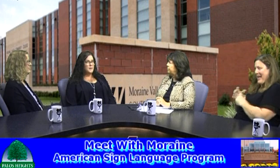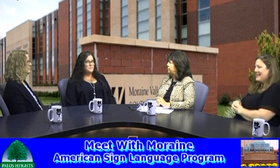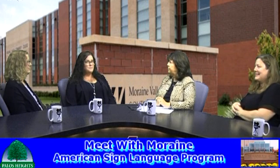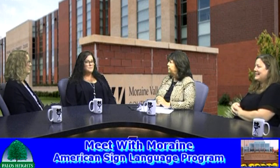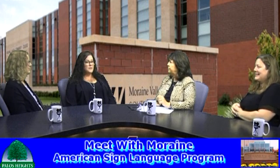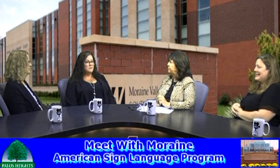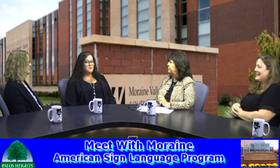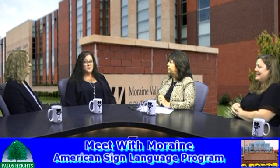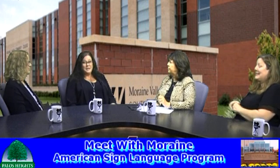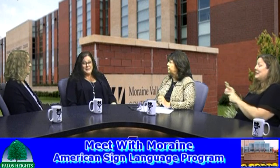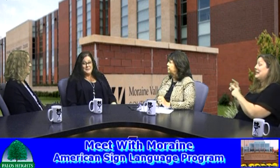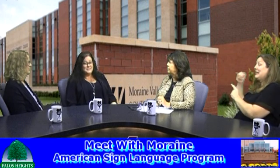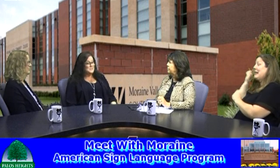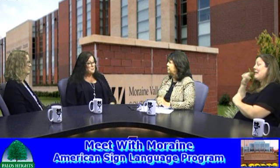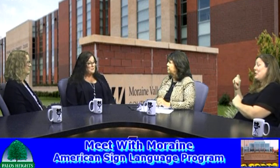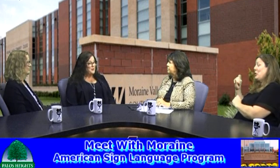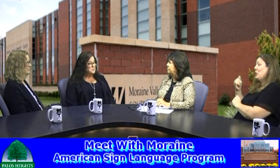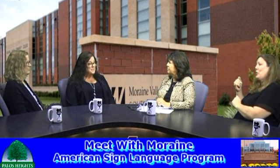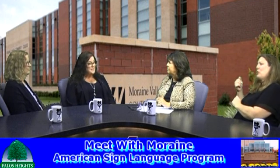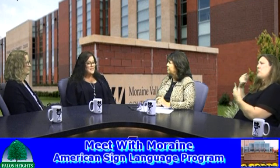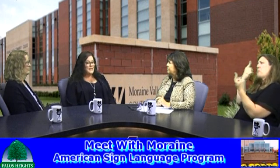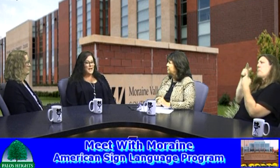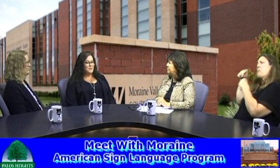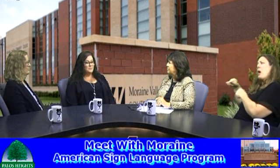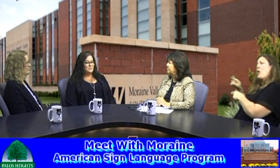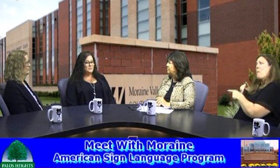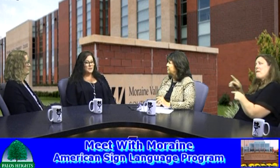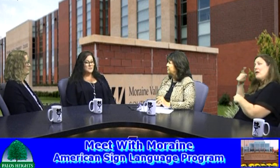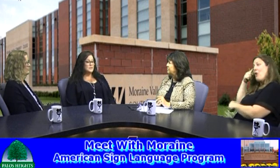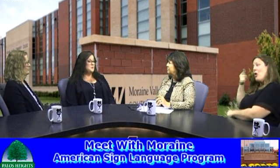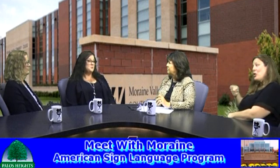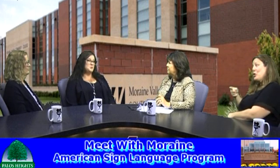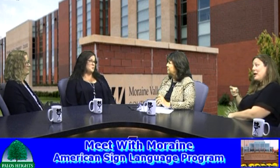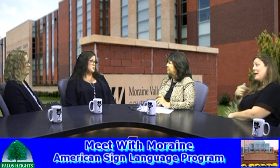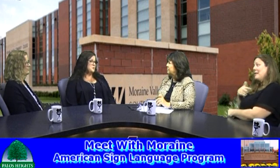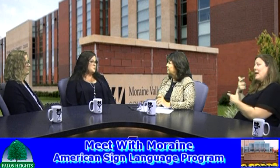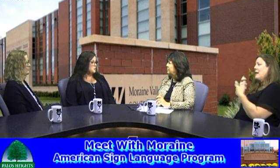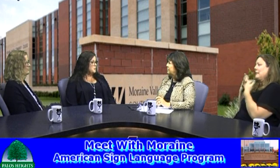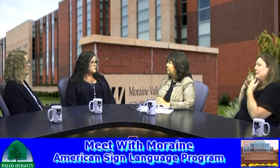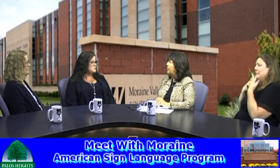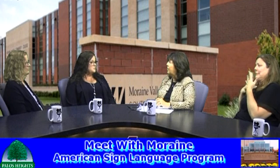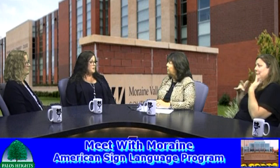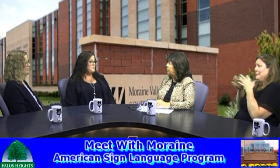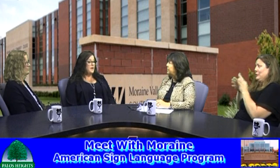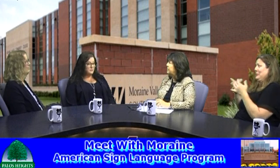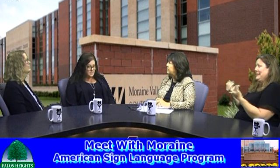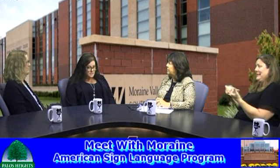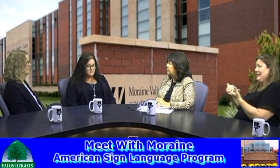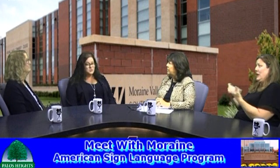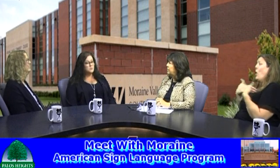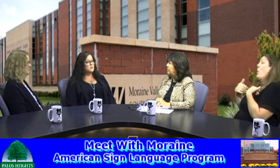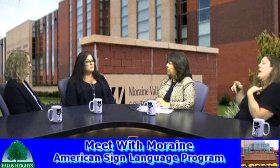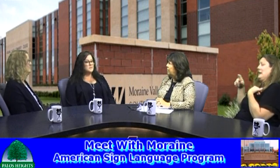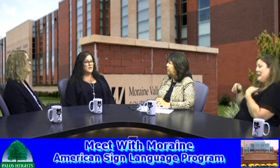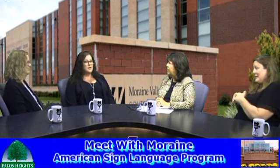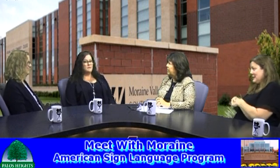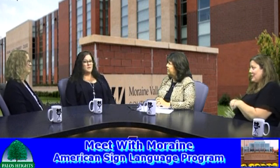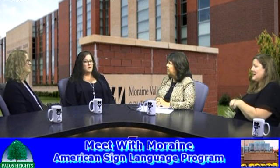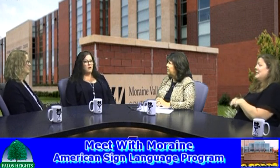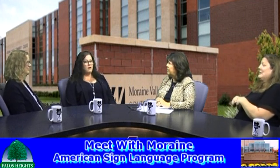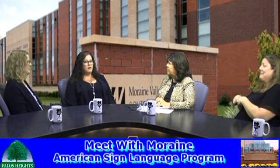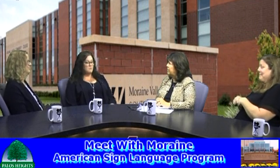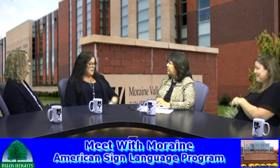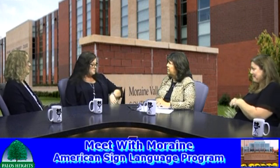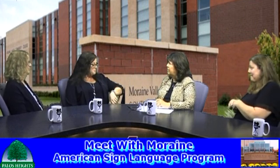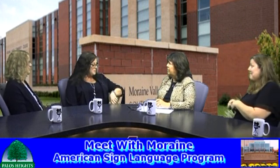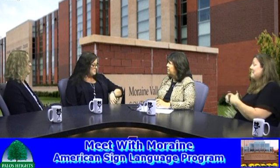also, if you're looking at this as a profession, there's a huge shortage of interpreters. We have a heavy need of interpreters. Okay. Yes, there